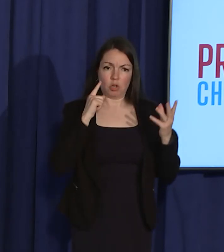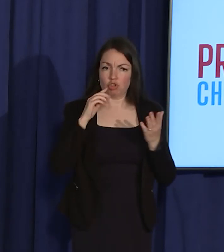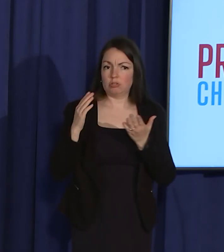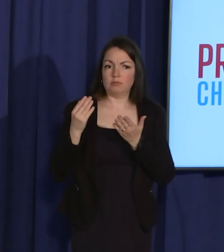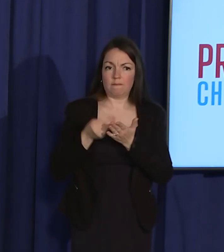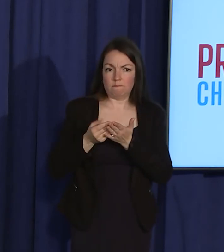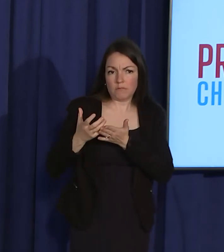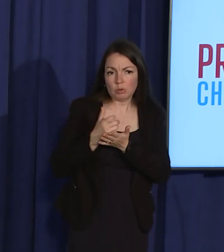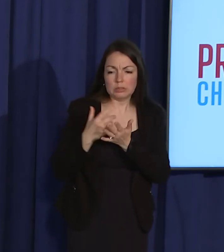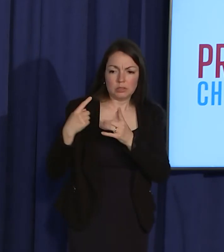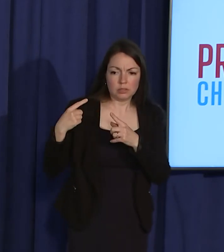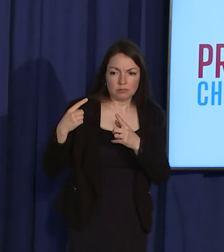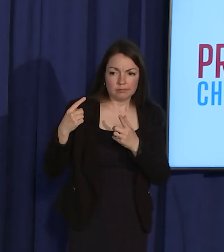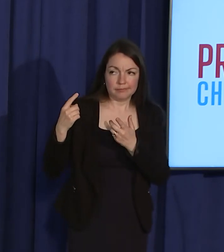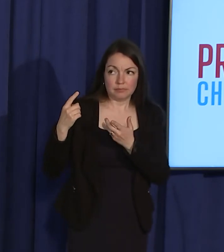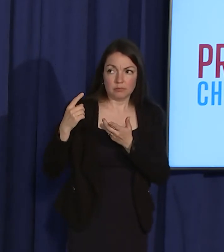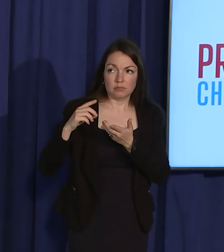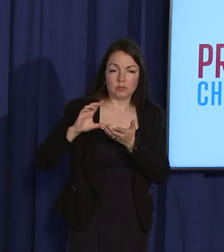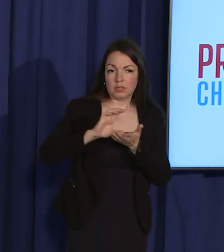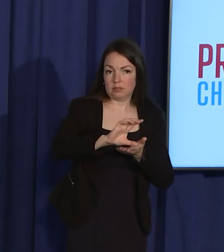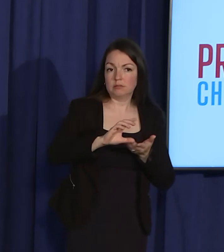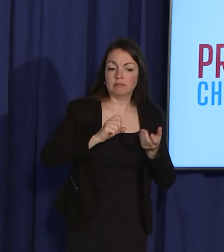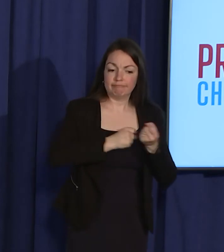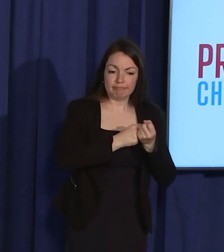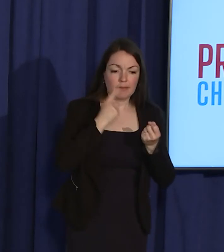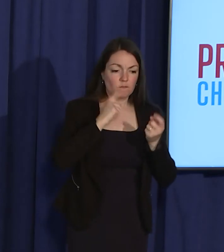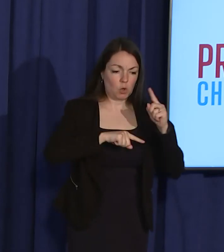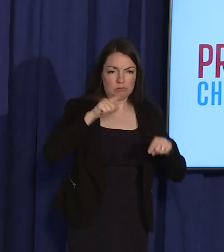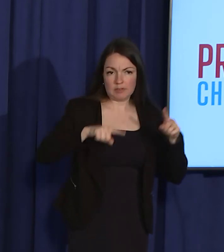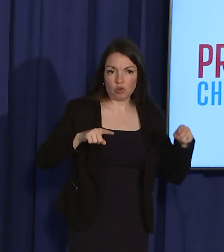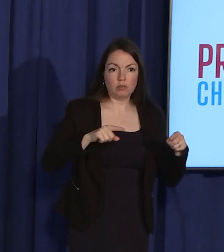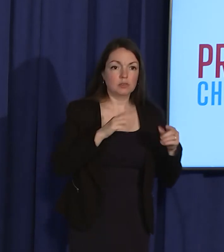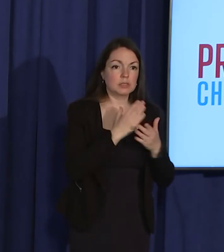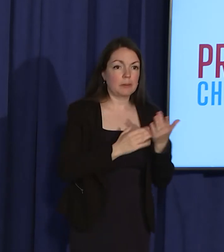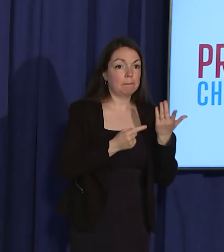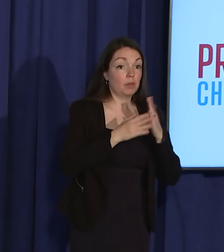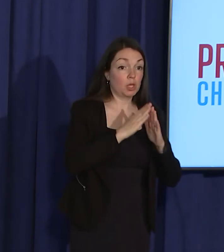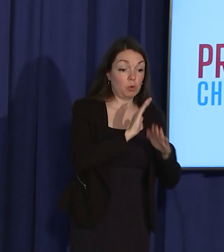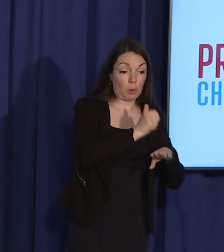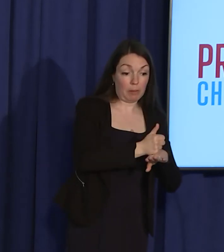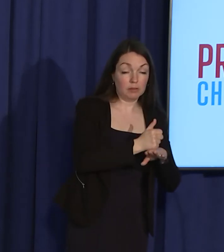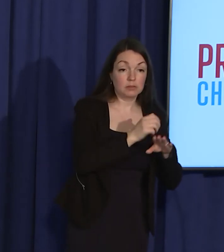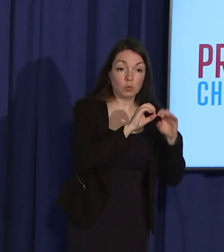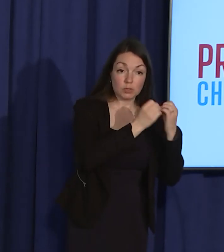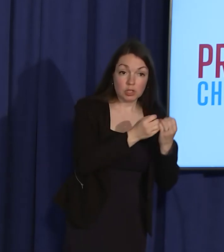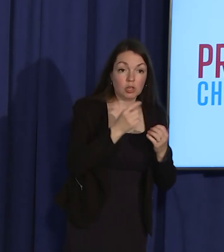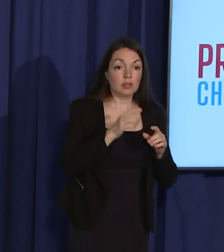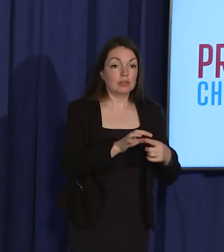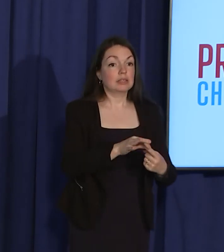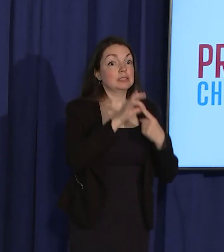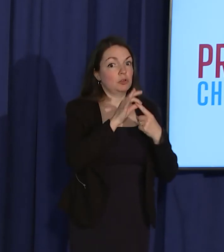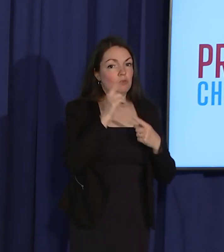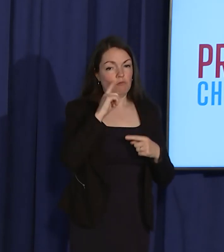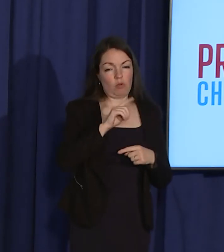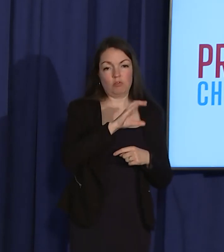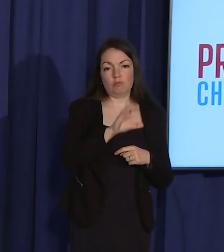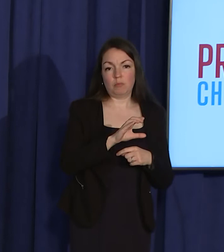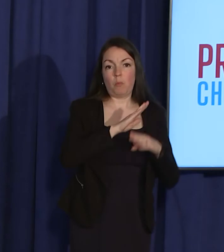work. We had we funded some community-based organizations, particularly for Protect Chicago Plus, but this